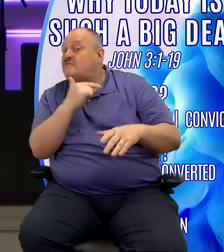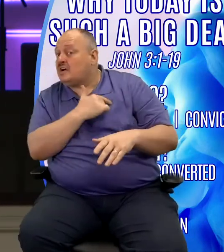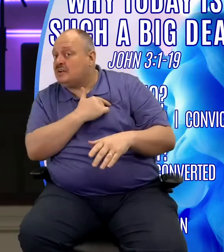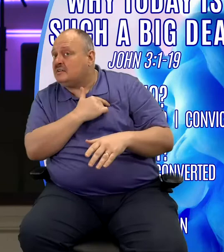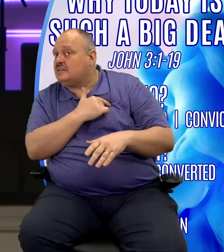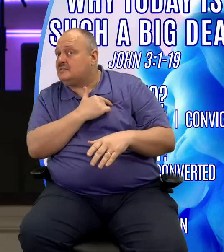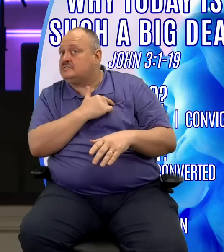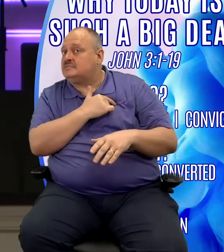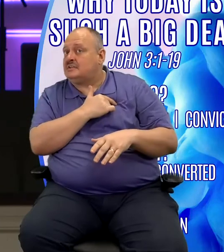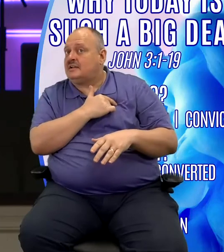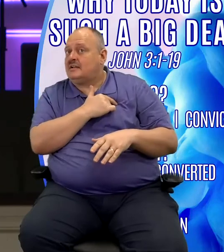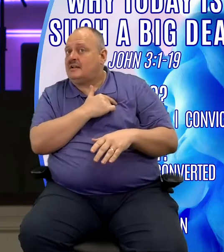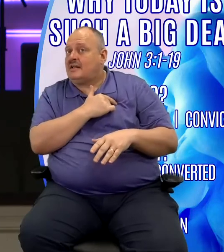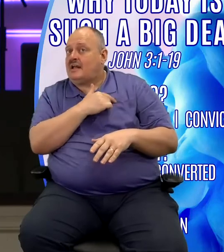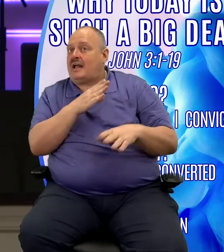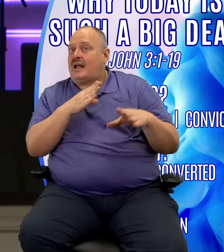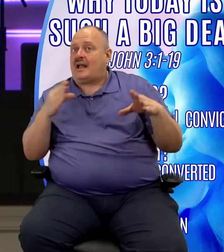last statement,